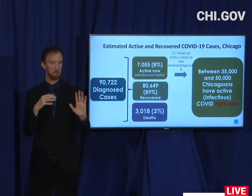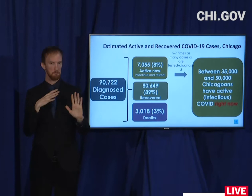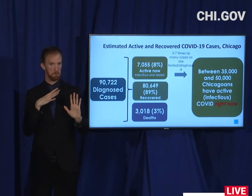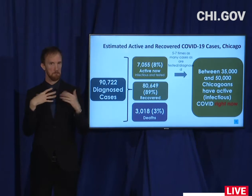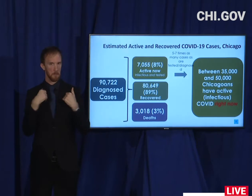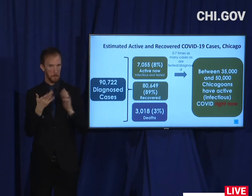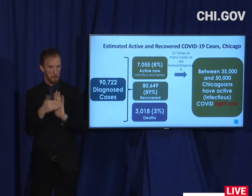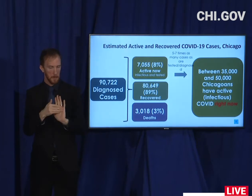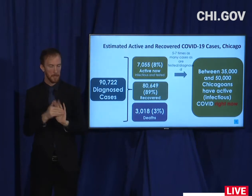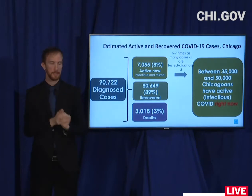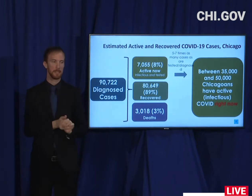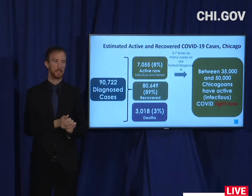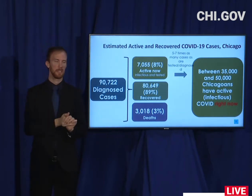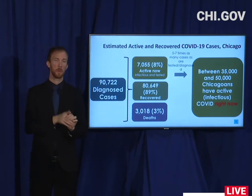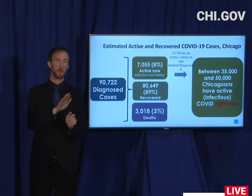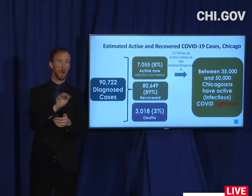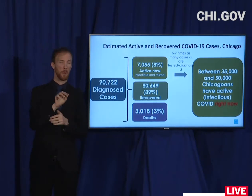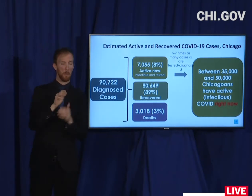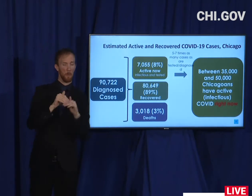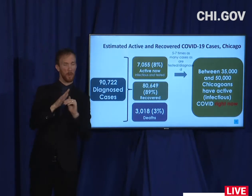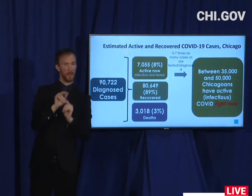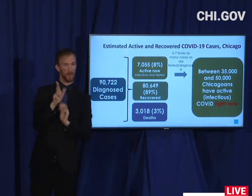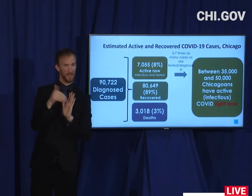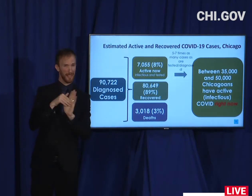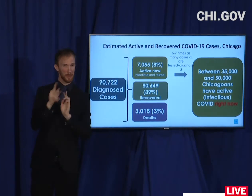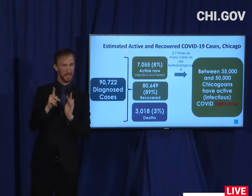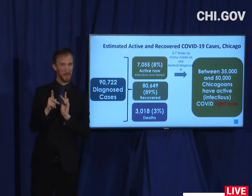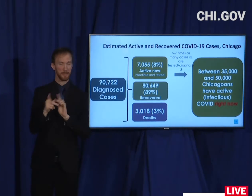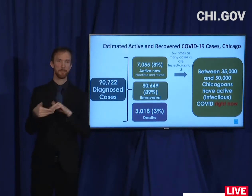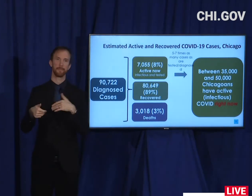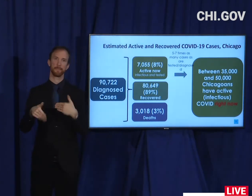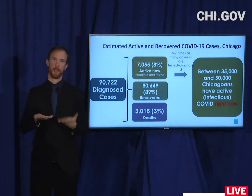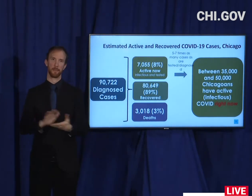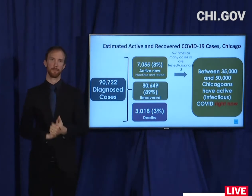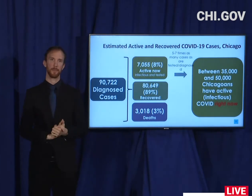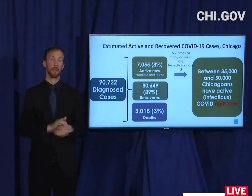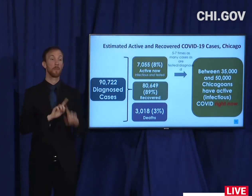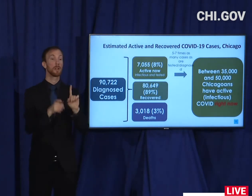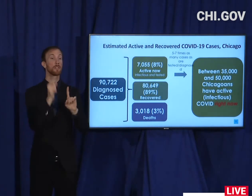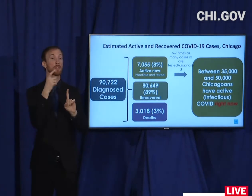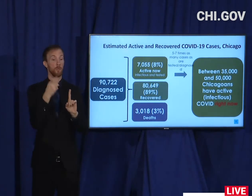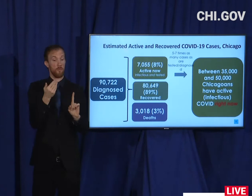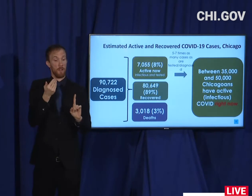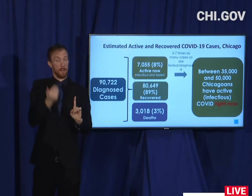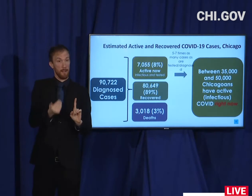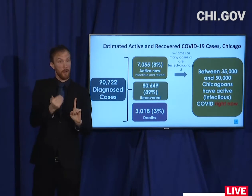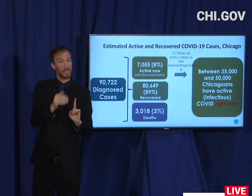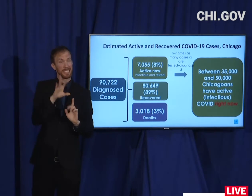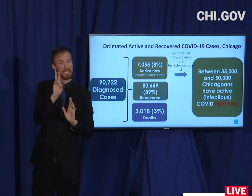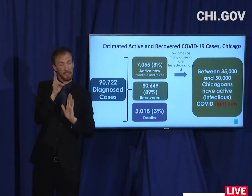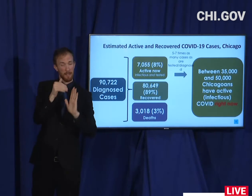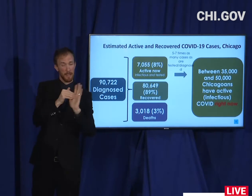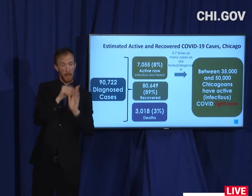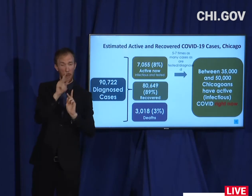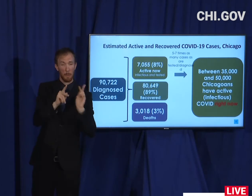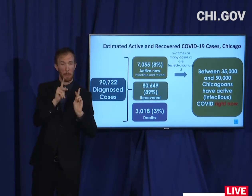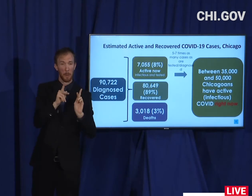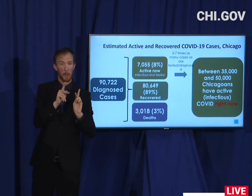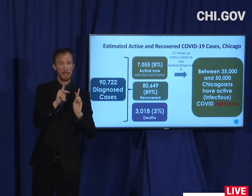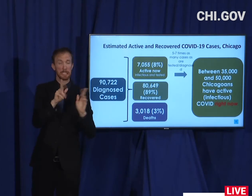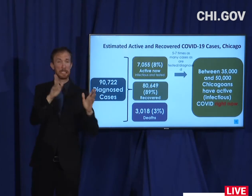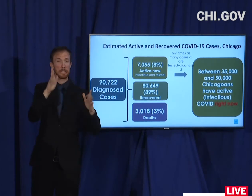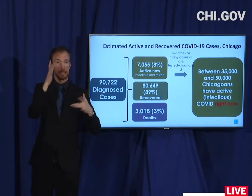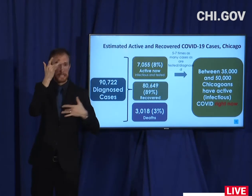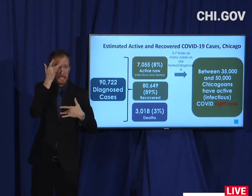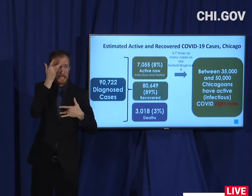But let's focus on that active now number. We've got 7,000 people right now who have been diagnosed and are in their period